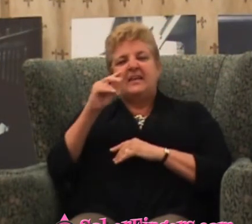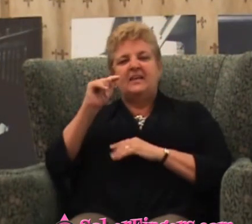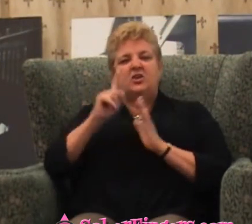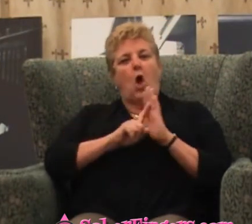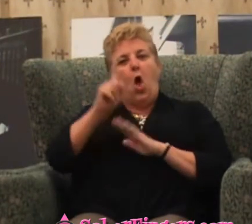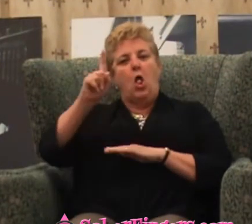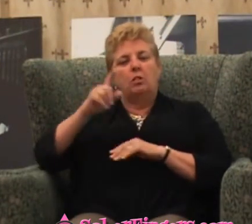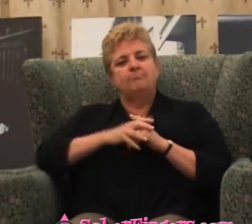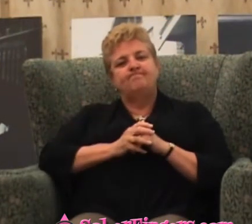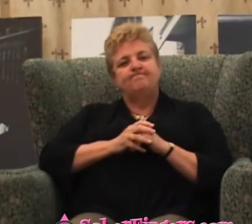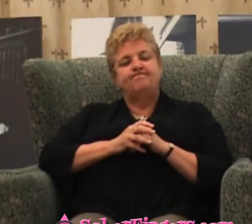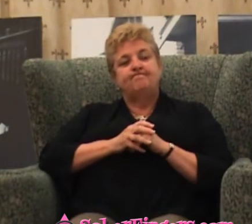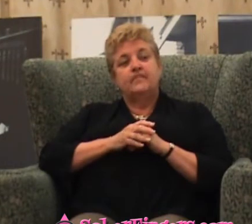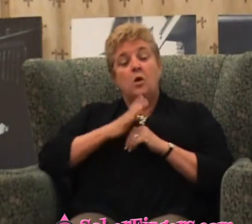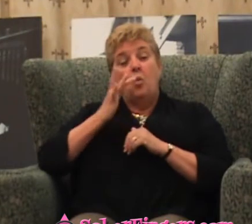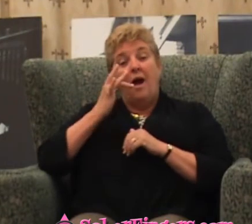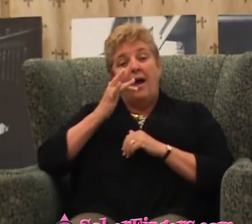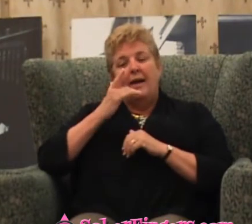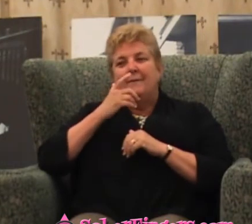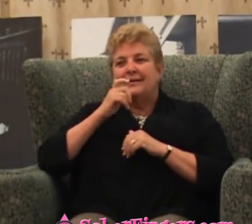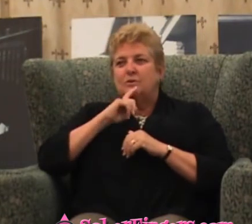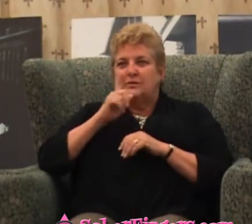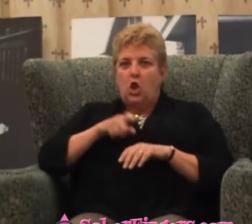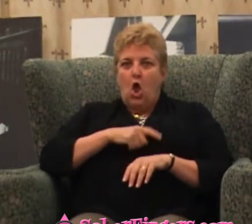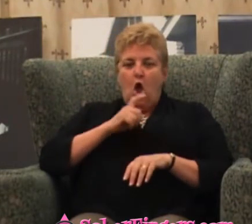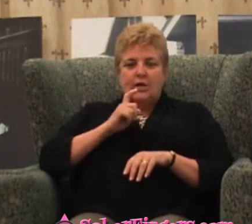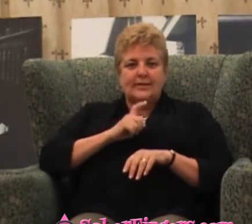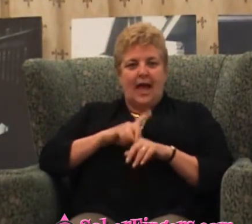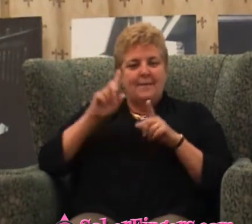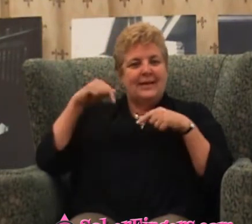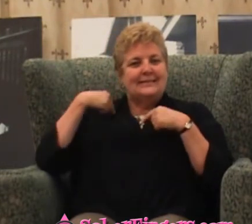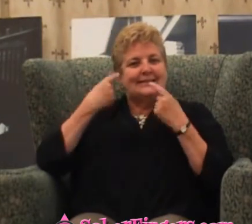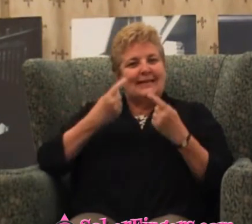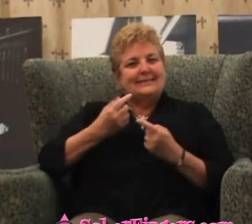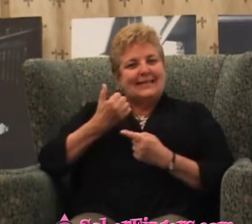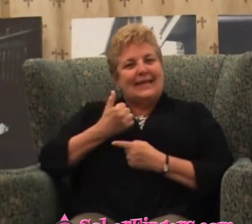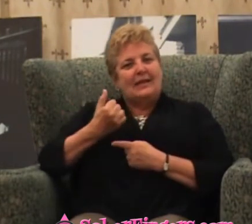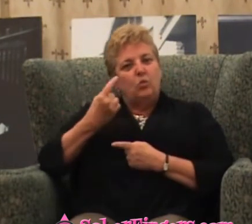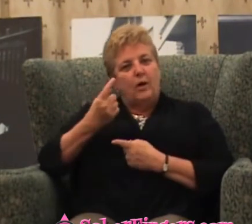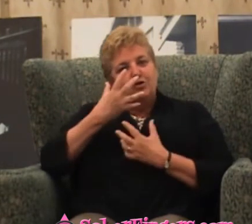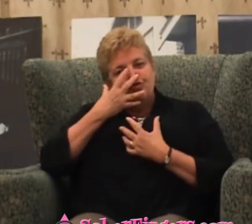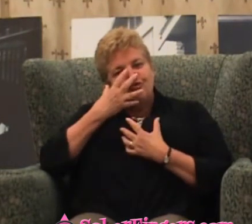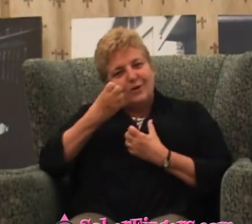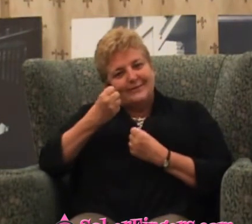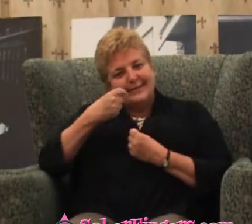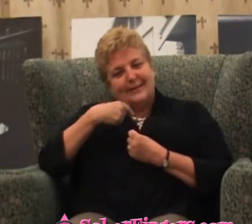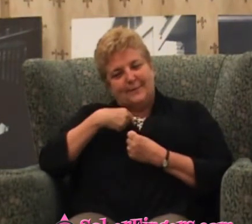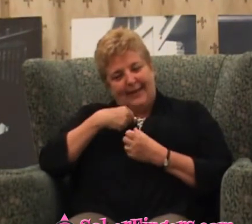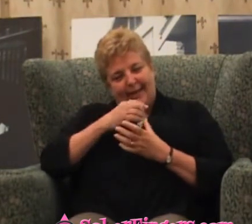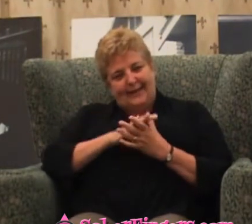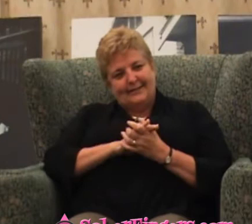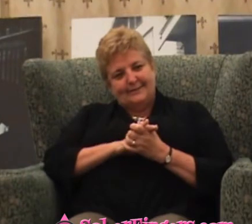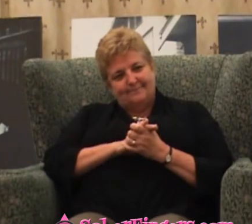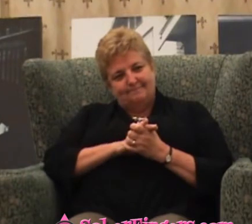Because you see, it had been a long time since anybody had trusted me. And I had not burned